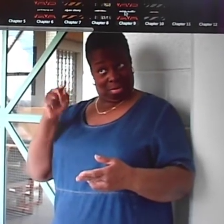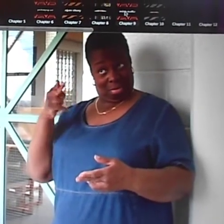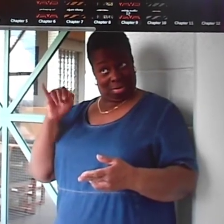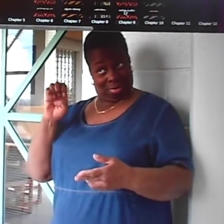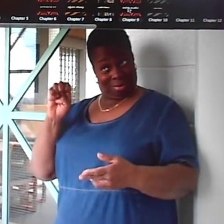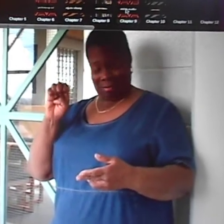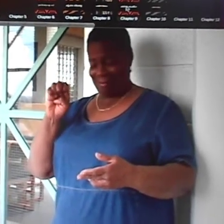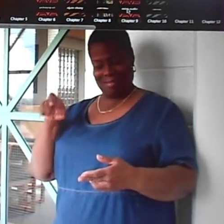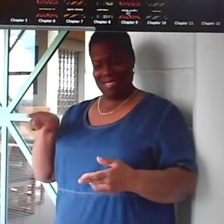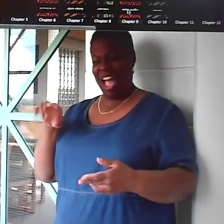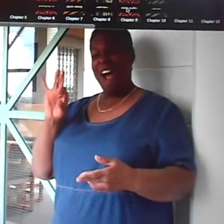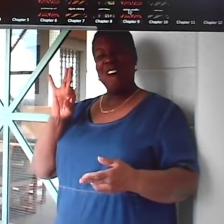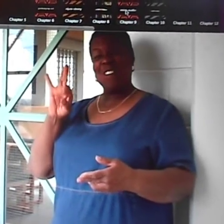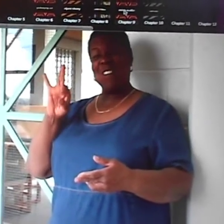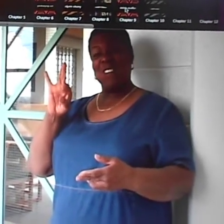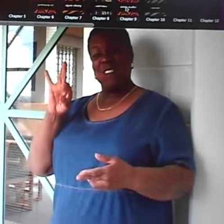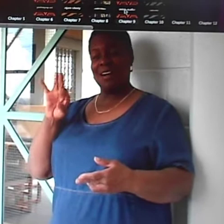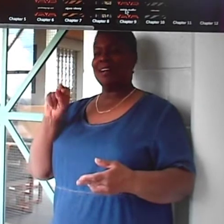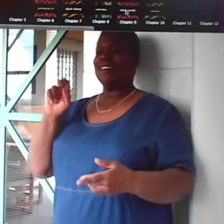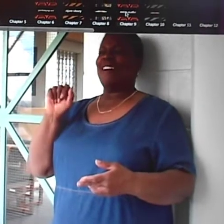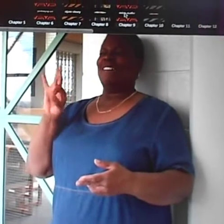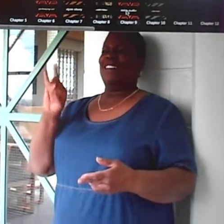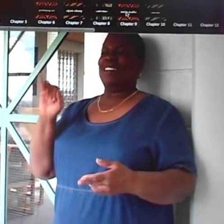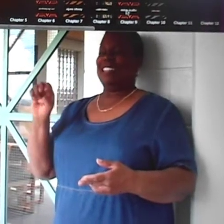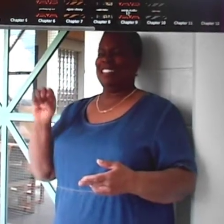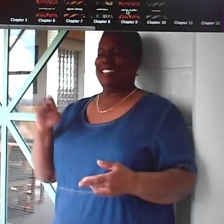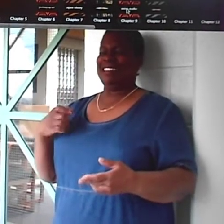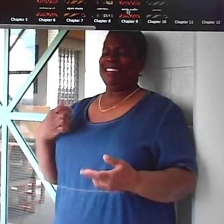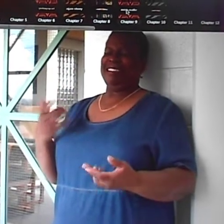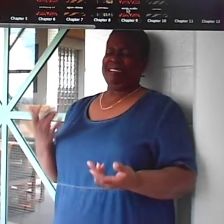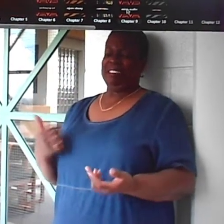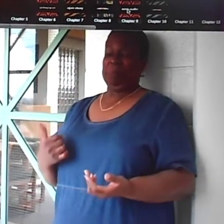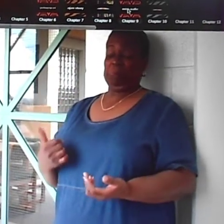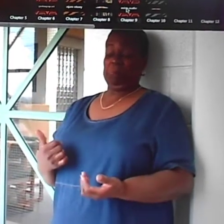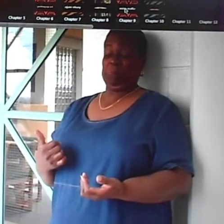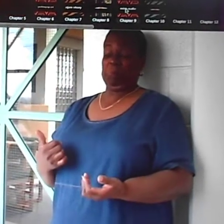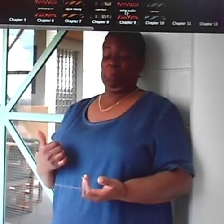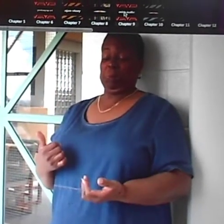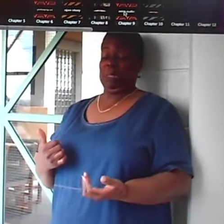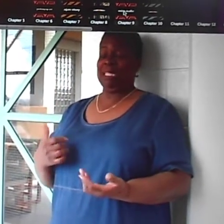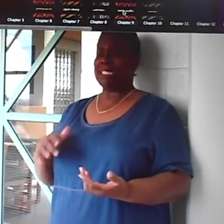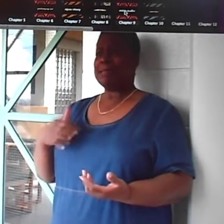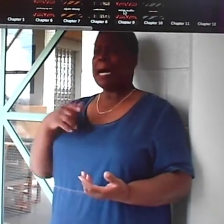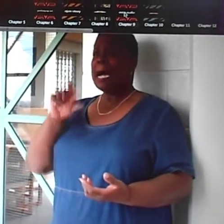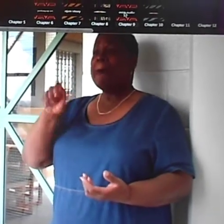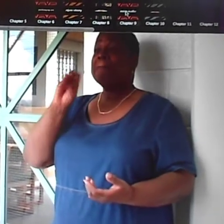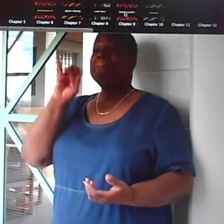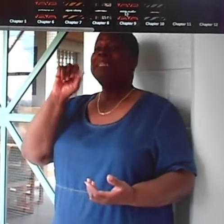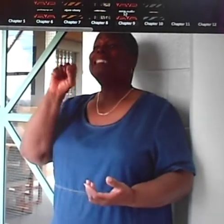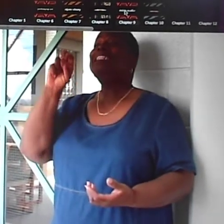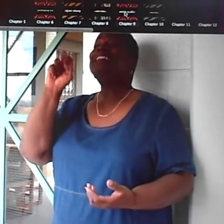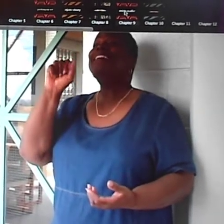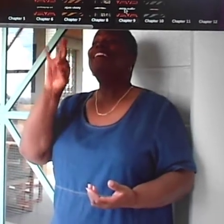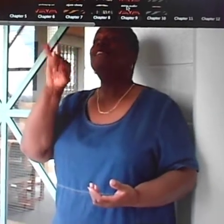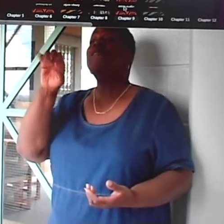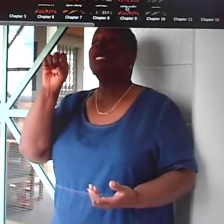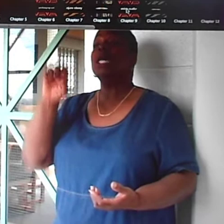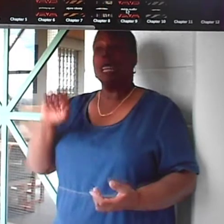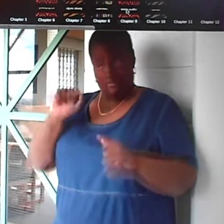Now I didn't say Nafie, no, they would use an F and say Miss Nafie. I'm like, okay. But they'll be like,